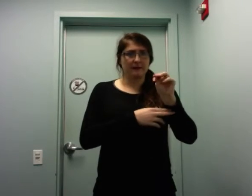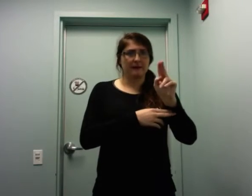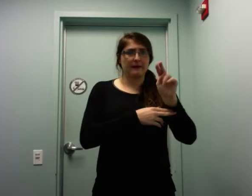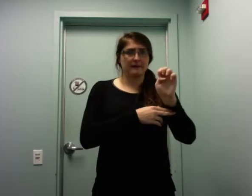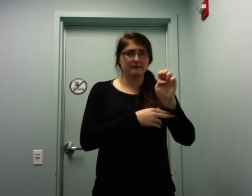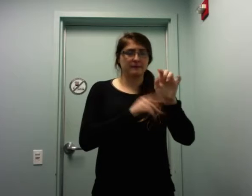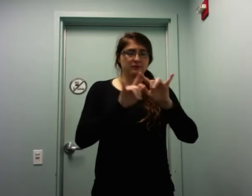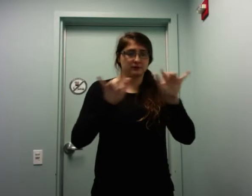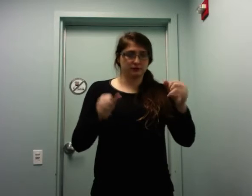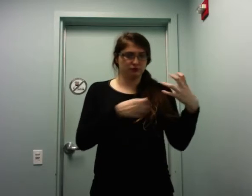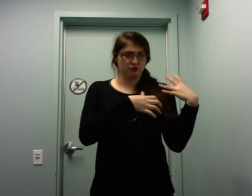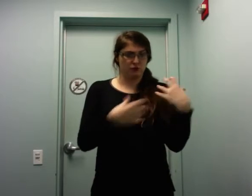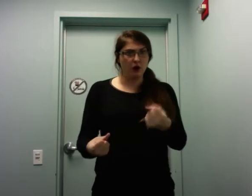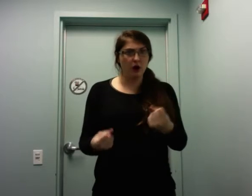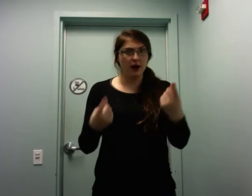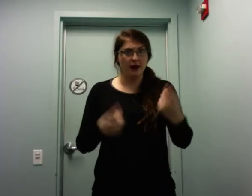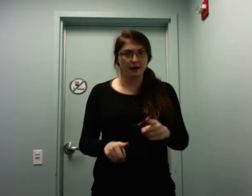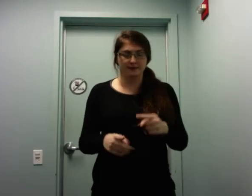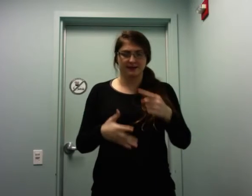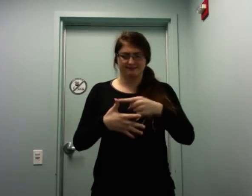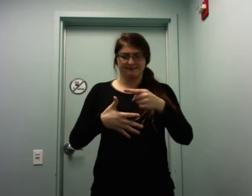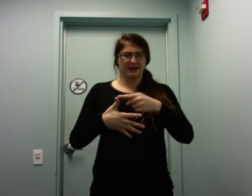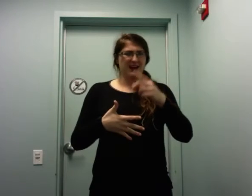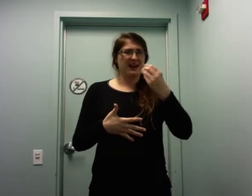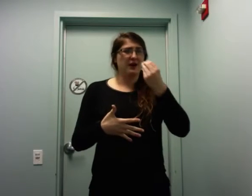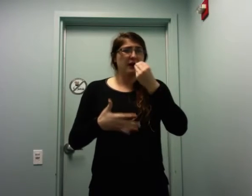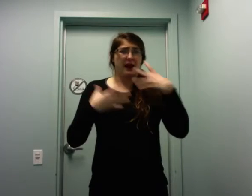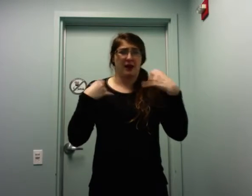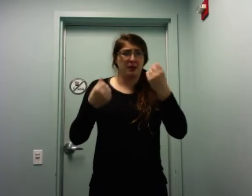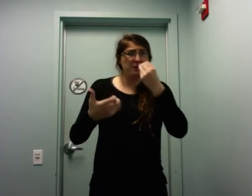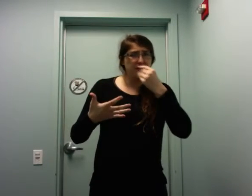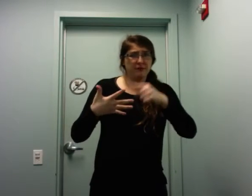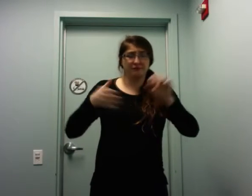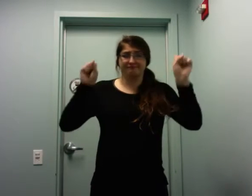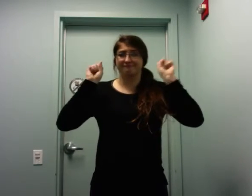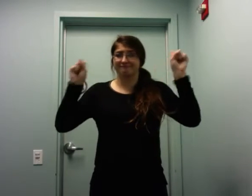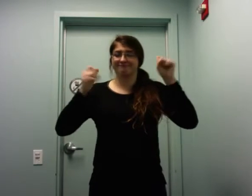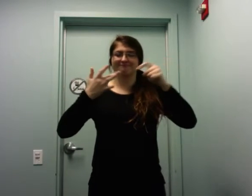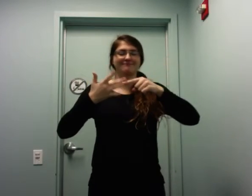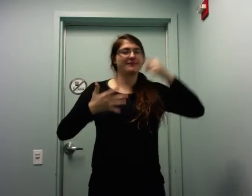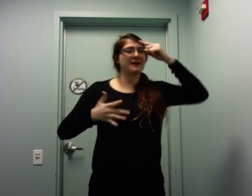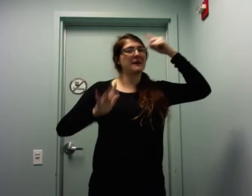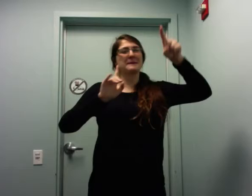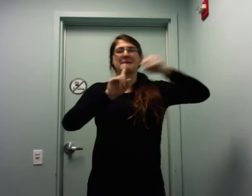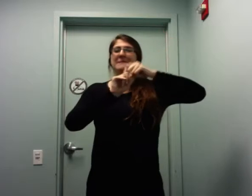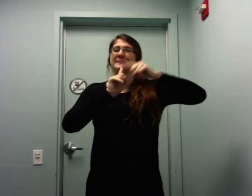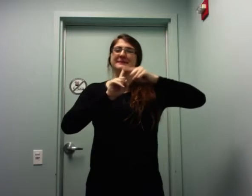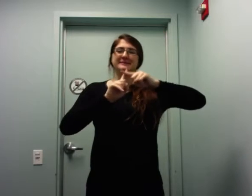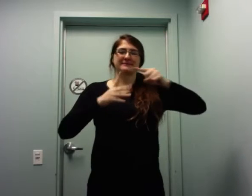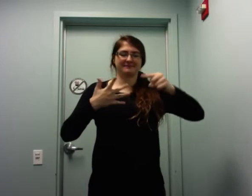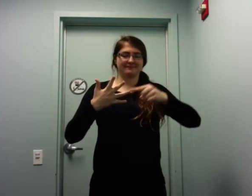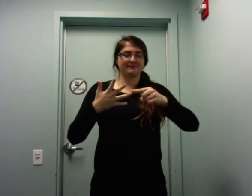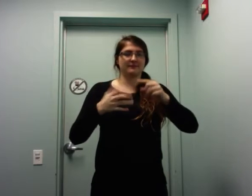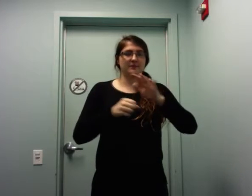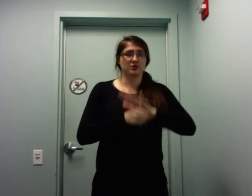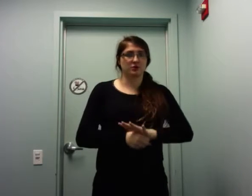getting plenty of rest, plenty of exercise, developing a good mental attitude, reducing stress, stopping